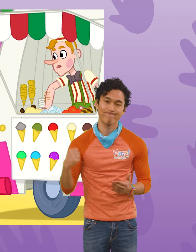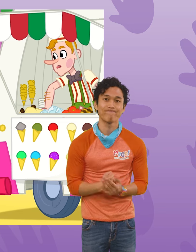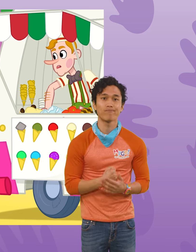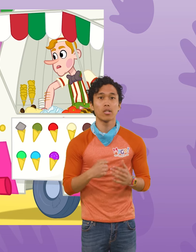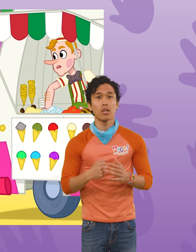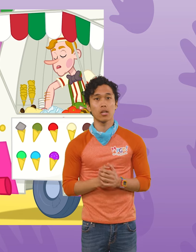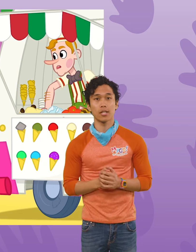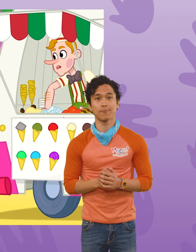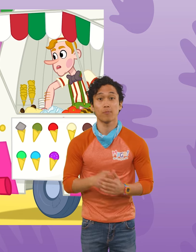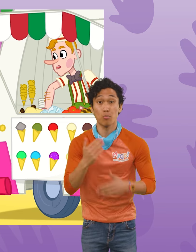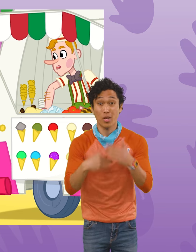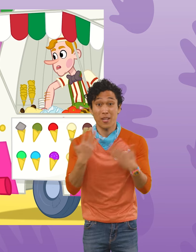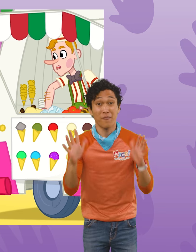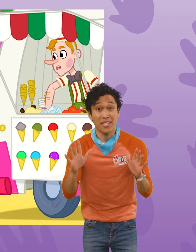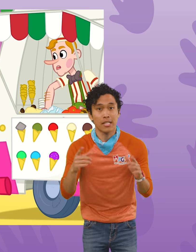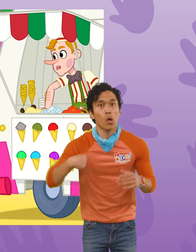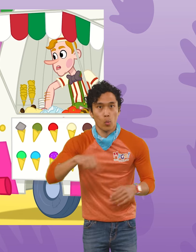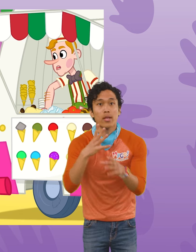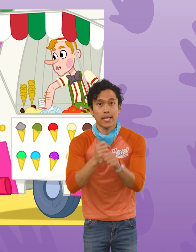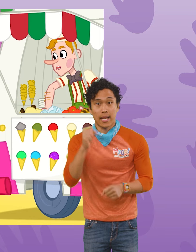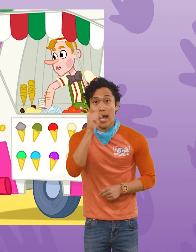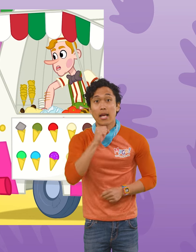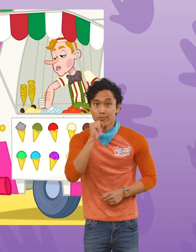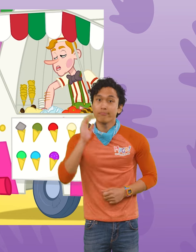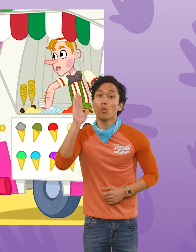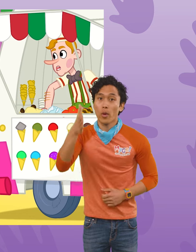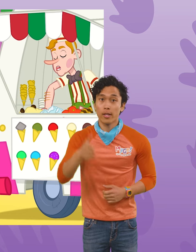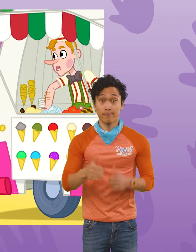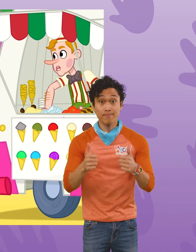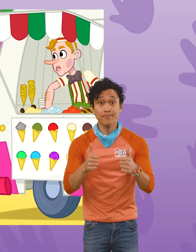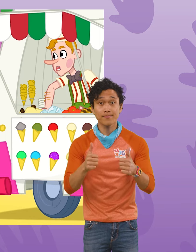Okay. Aw, we'll get some ice cream afterwards for sure.